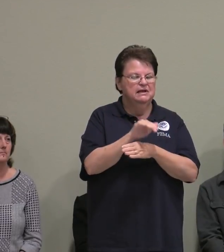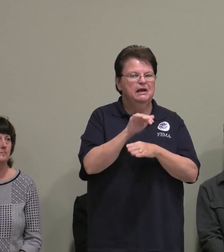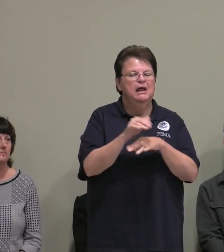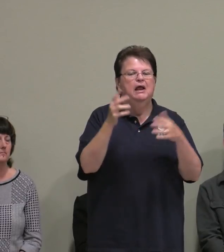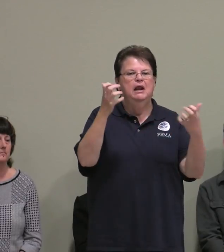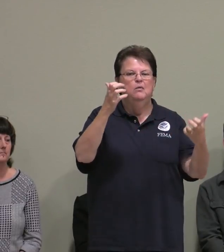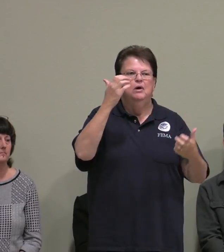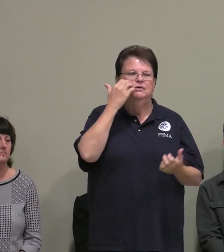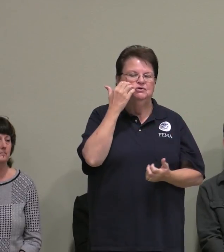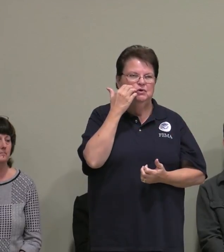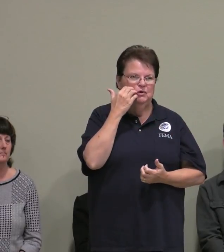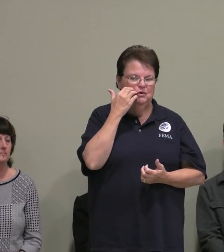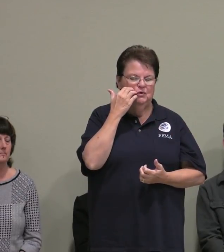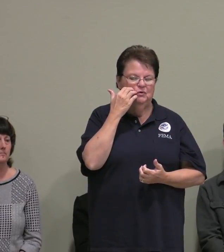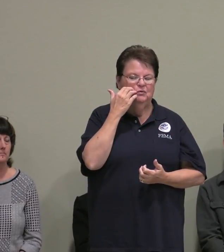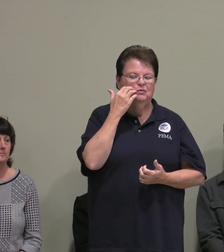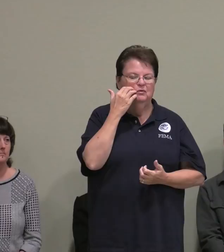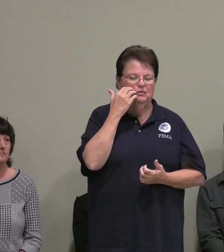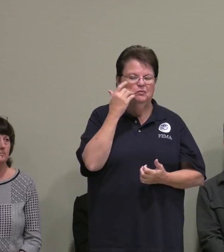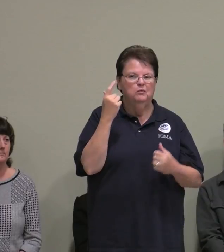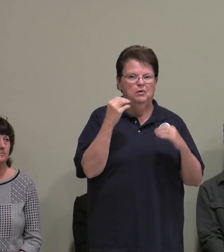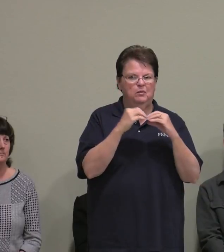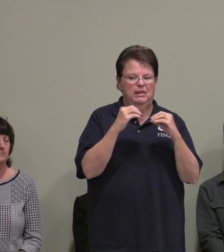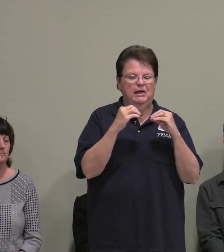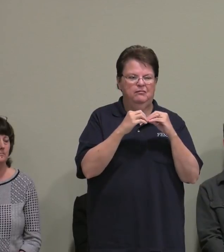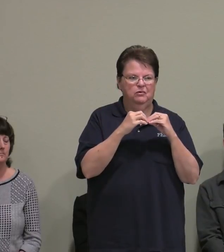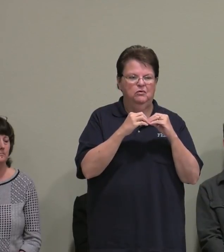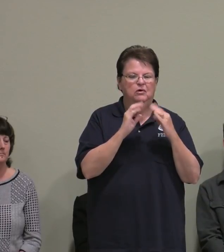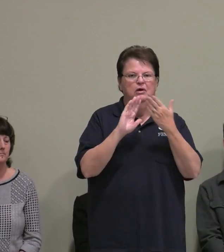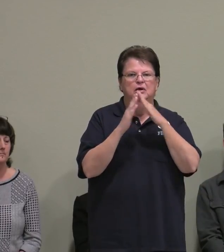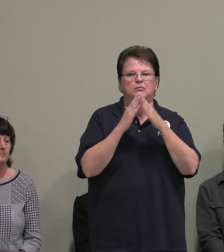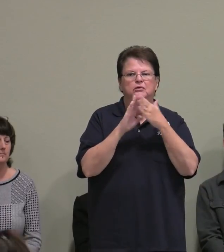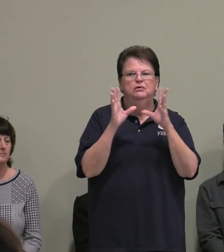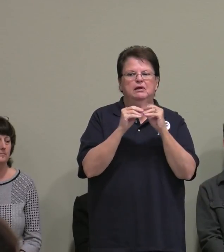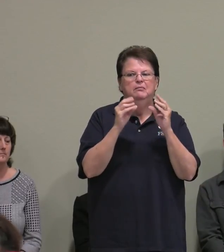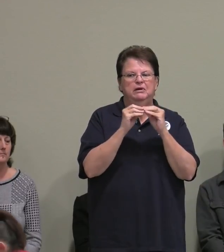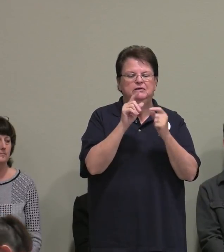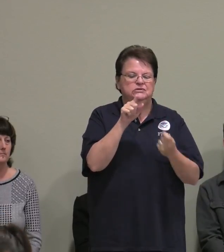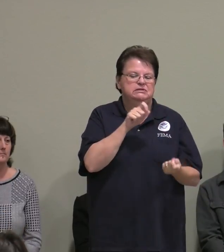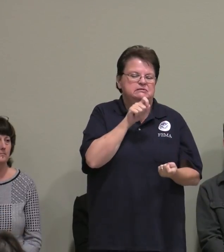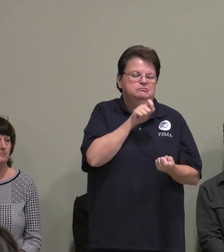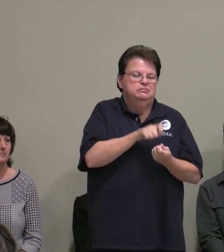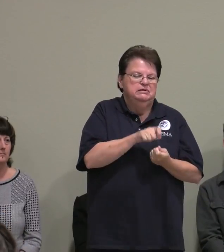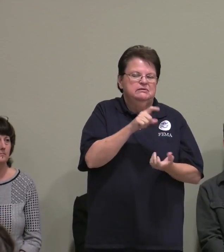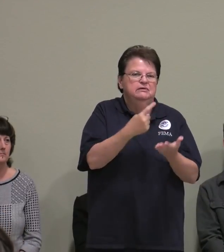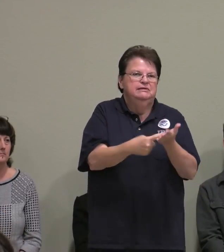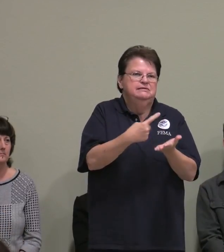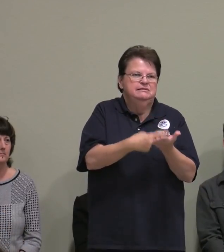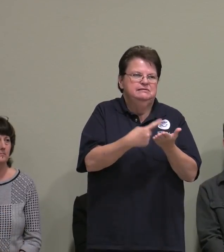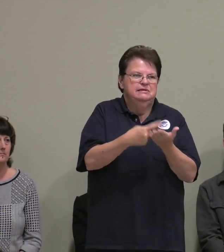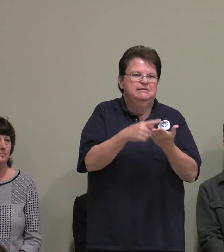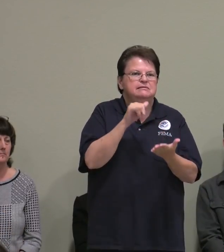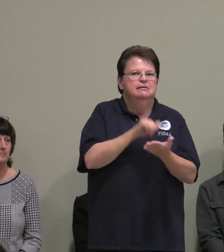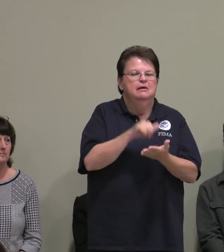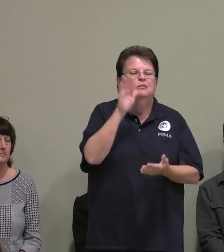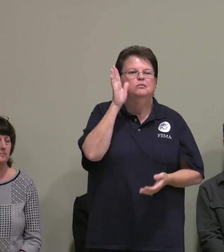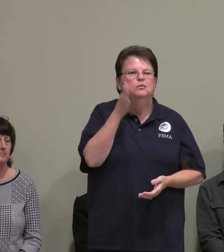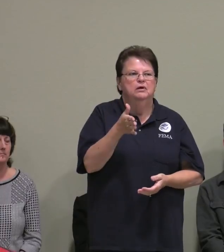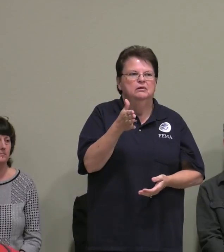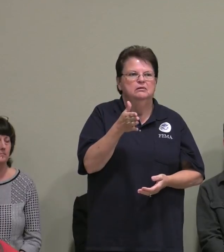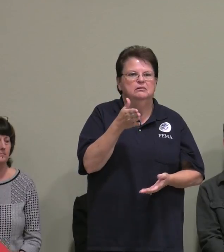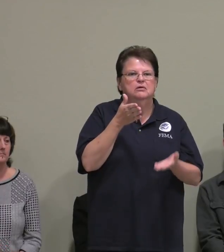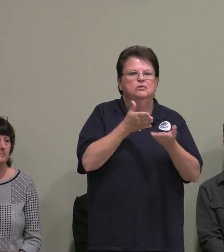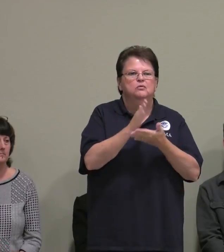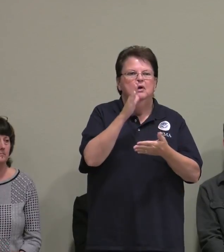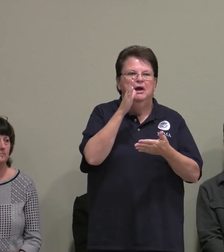want to know, I want you to know that we'll have more community meetings to specifically address that. The right of entry